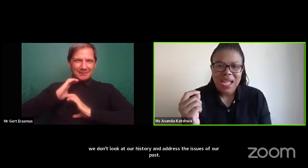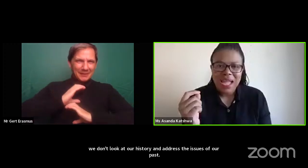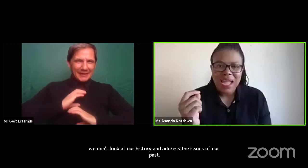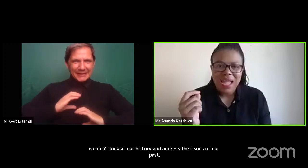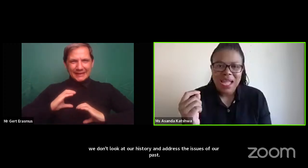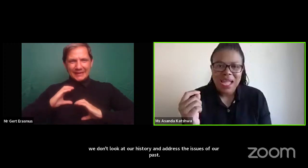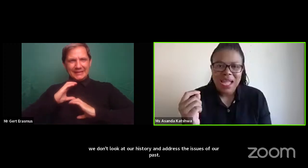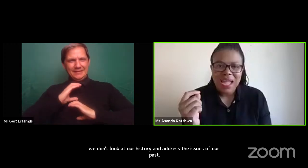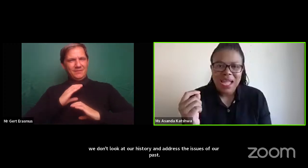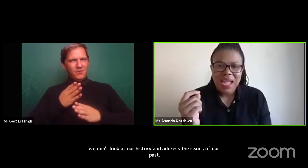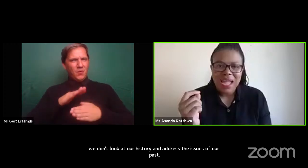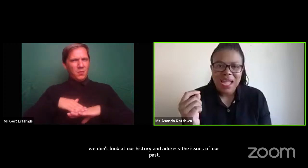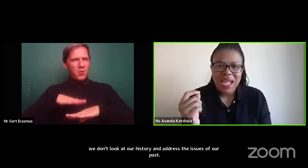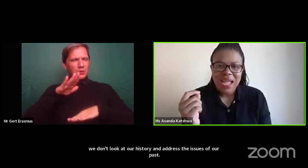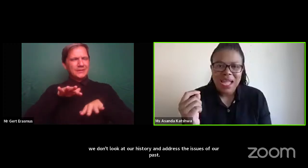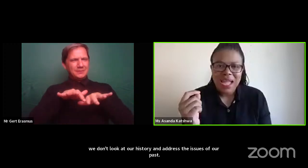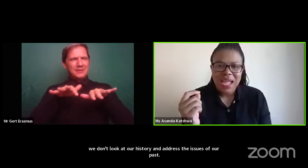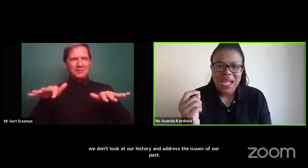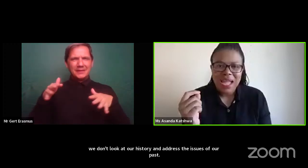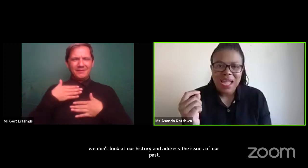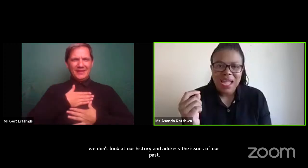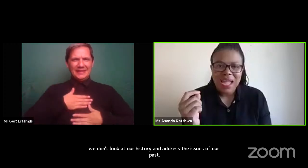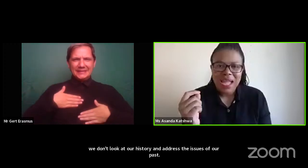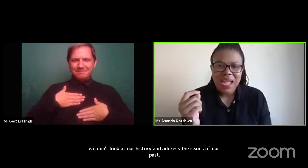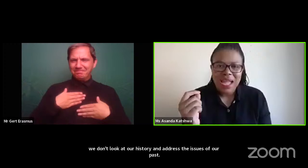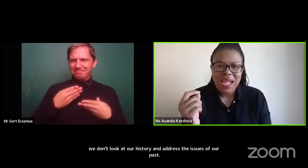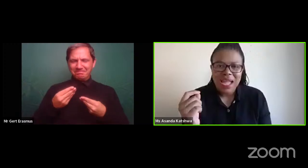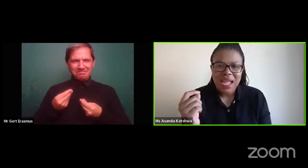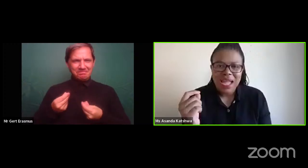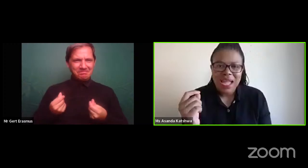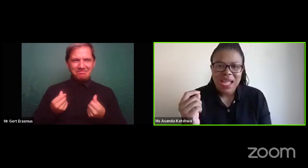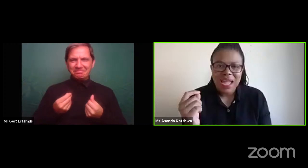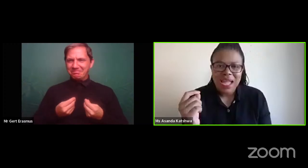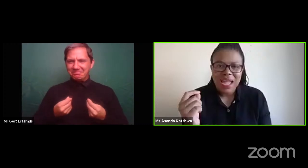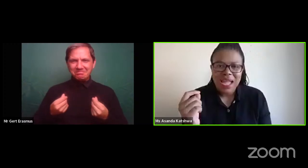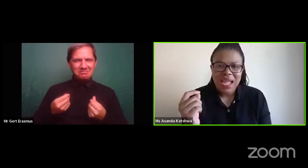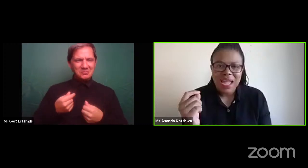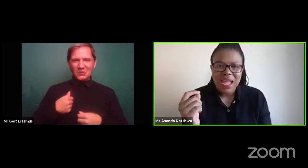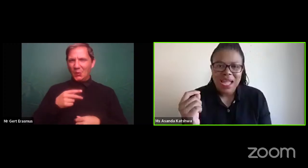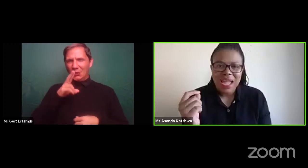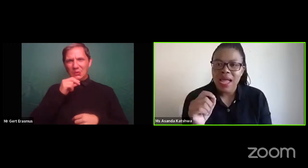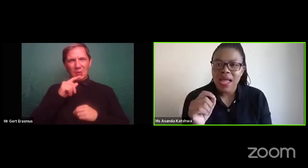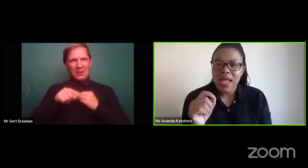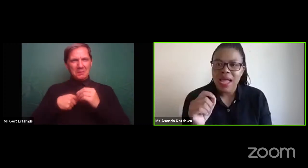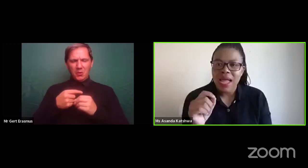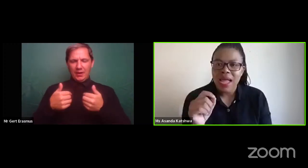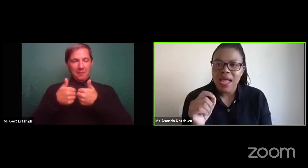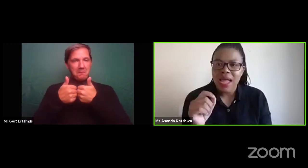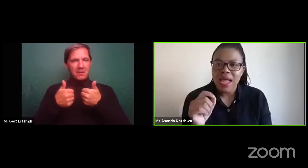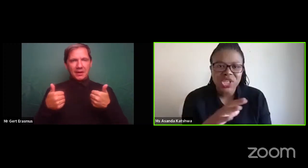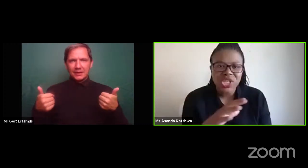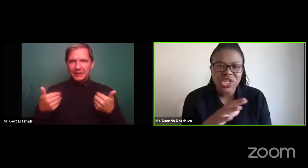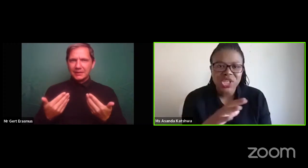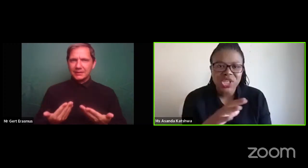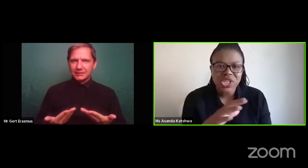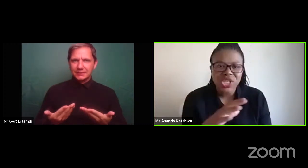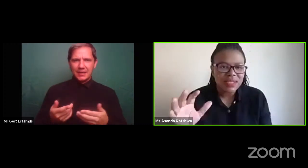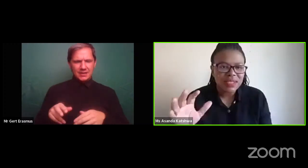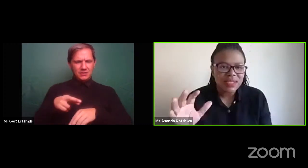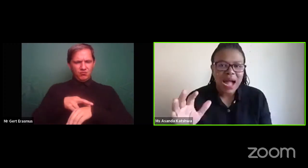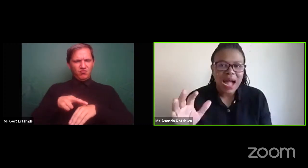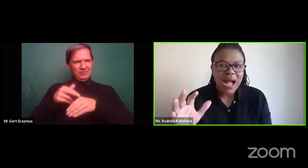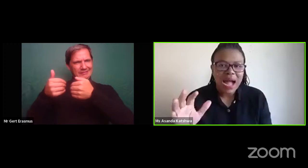most of people to talk about apartheid, and the racial